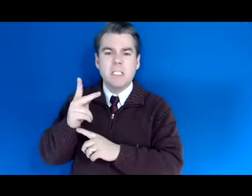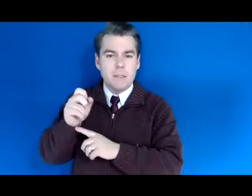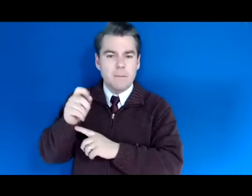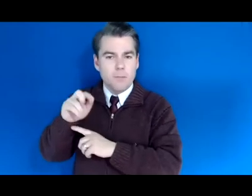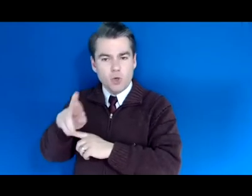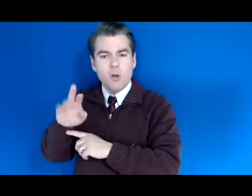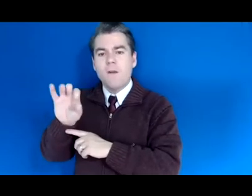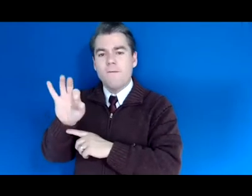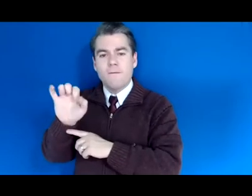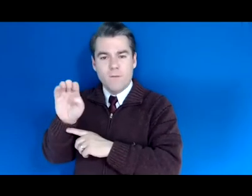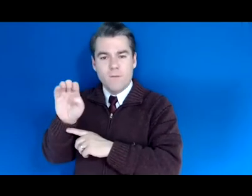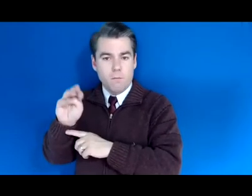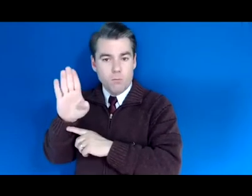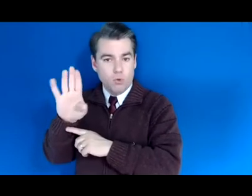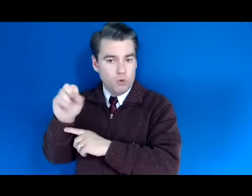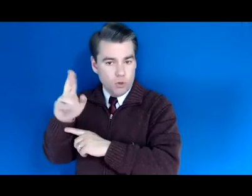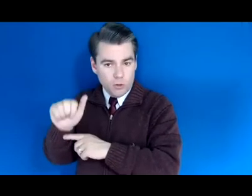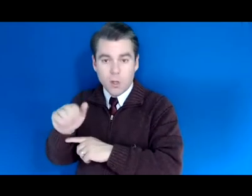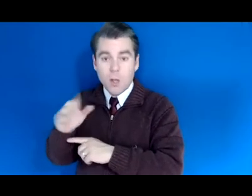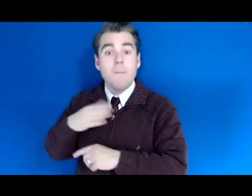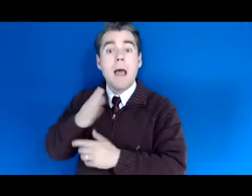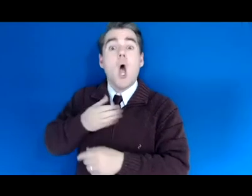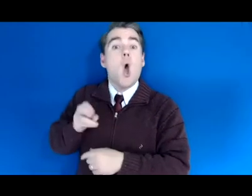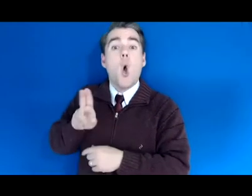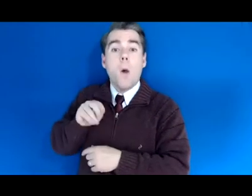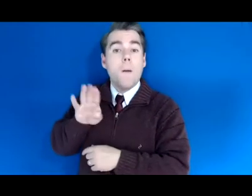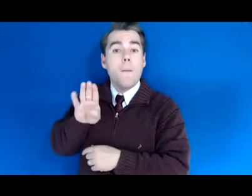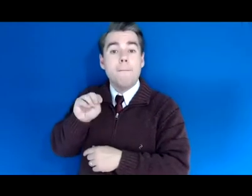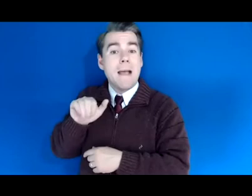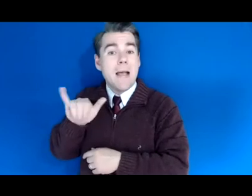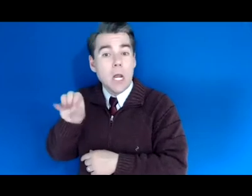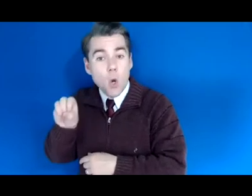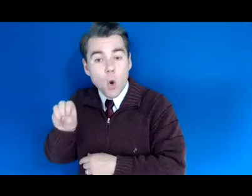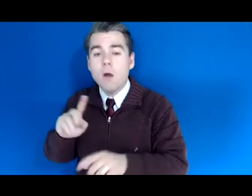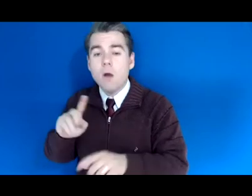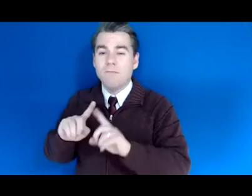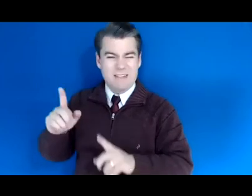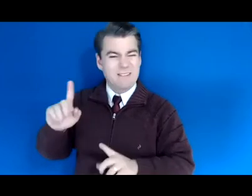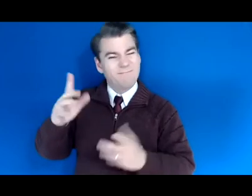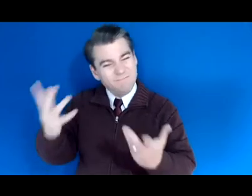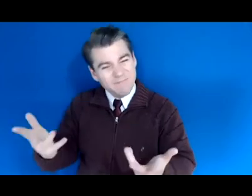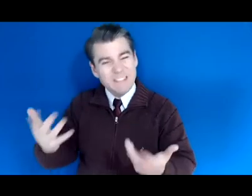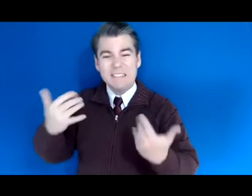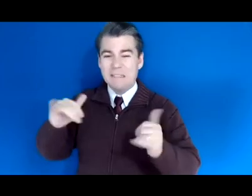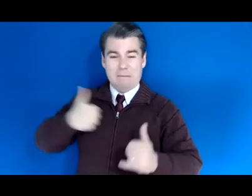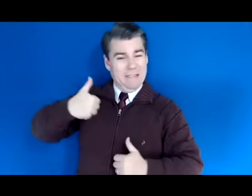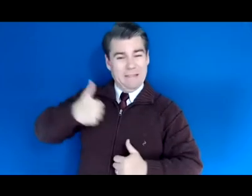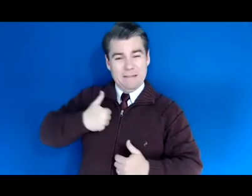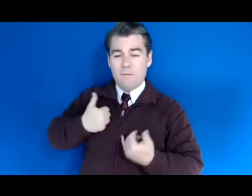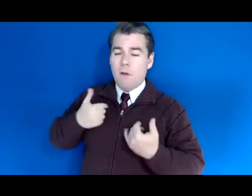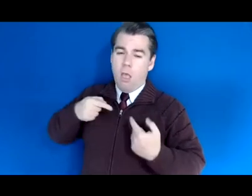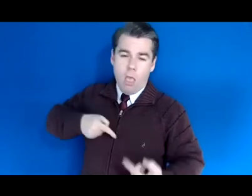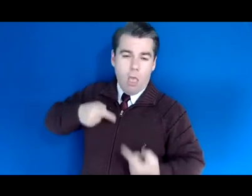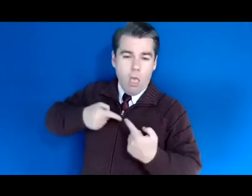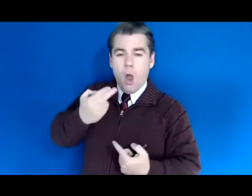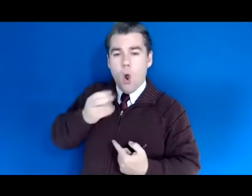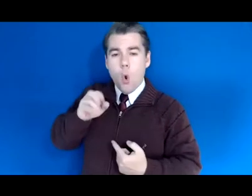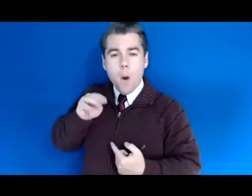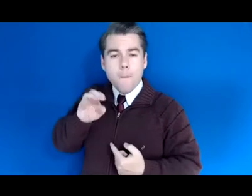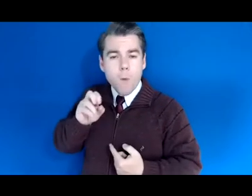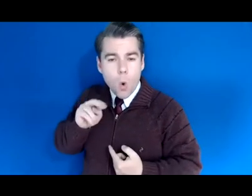mayonnaise. However, I suffered with horrible hormonal issues, heavy,